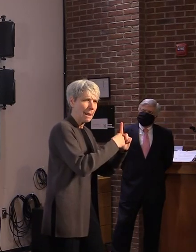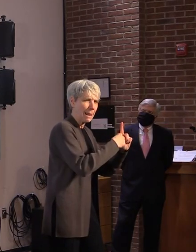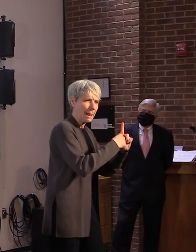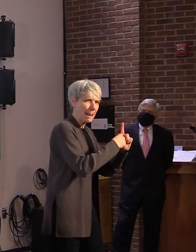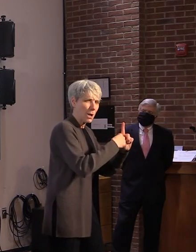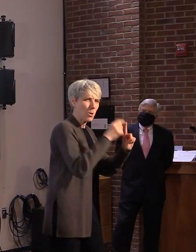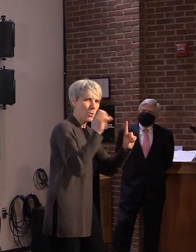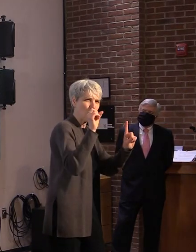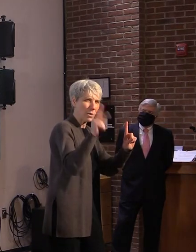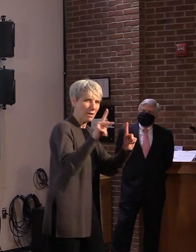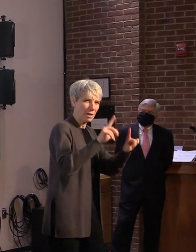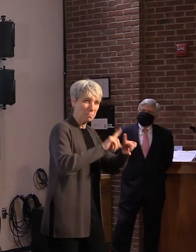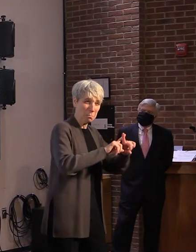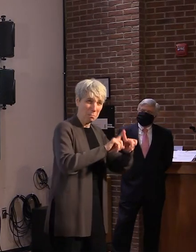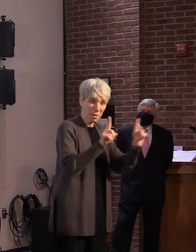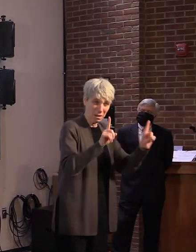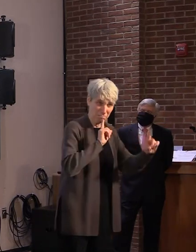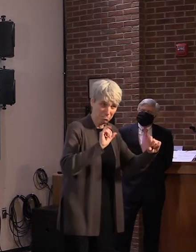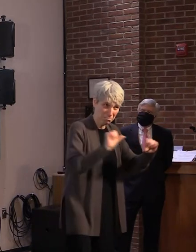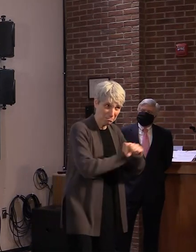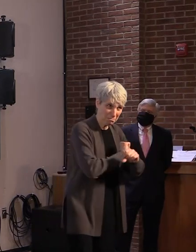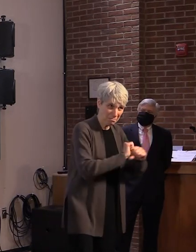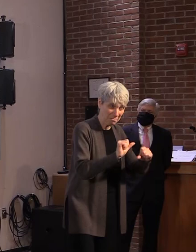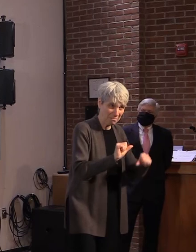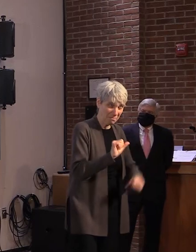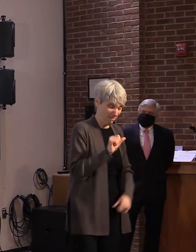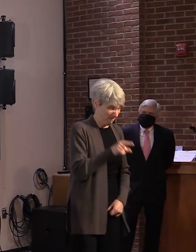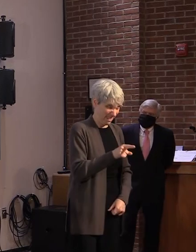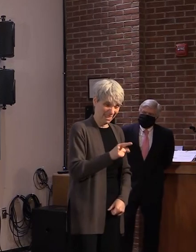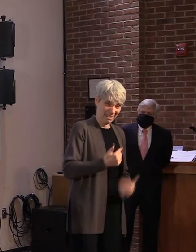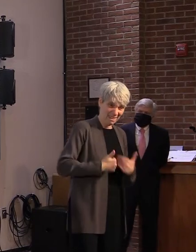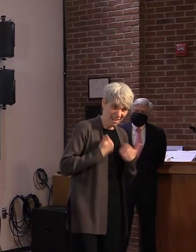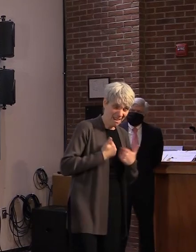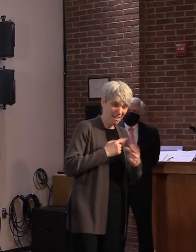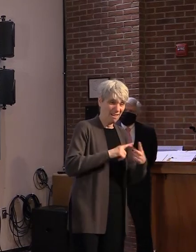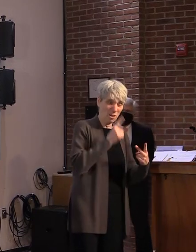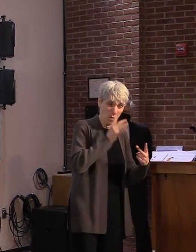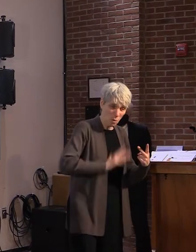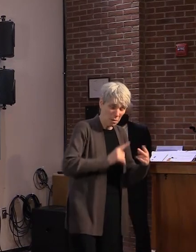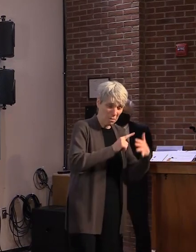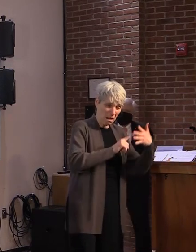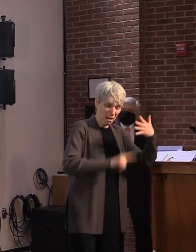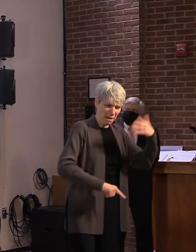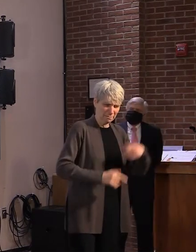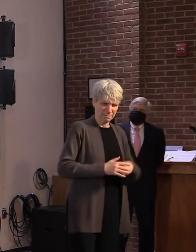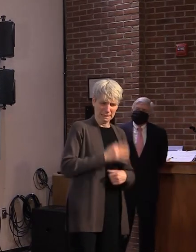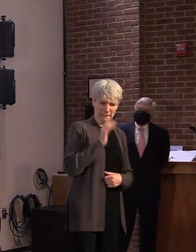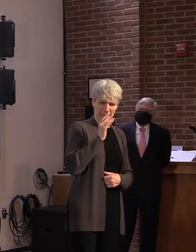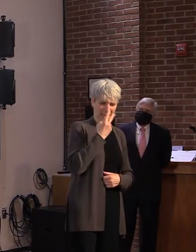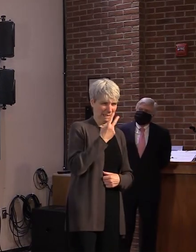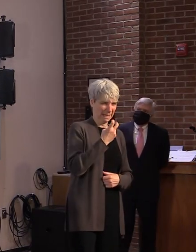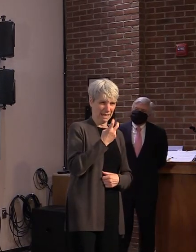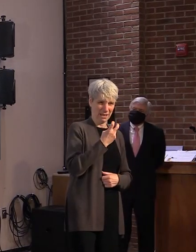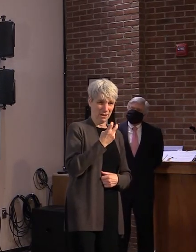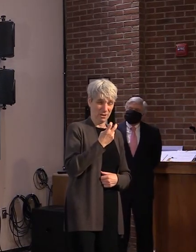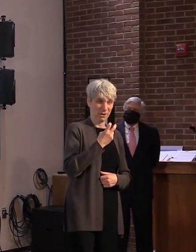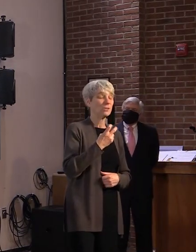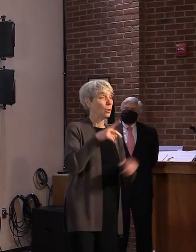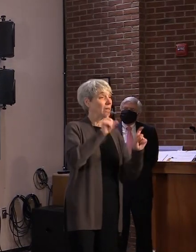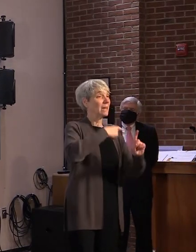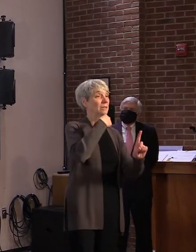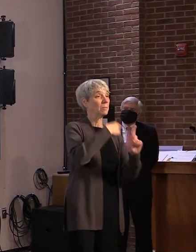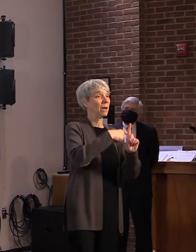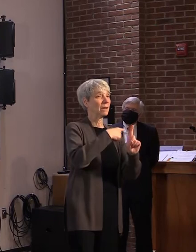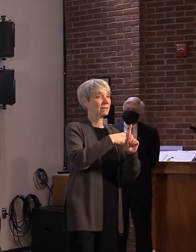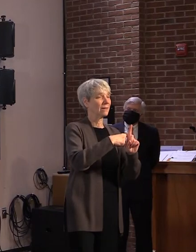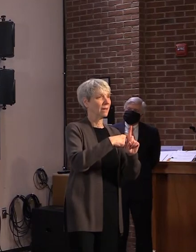likelihood of heart disease in her population is so low, that test would probably be a false positive result. And the only thing we would have